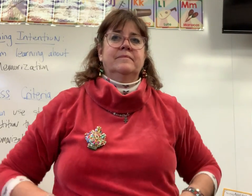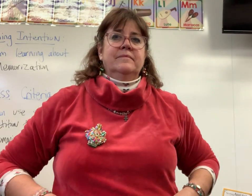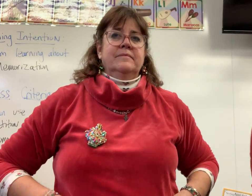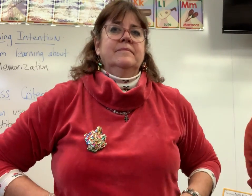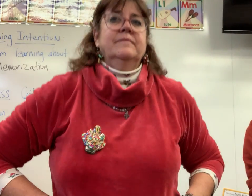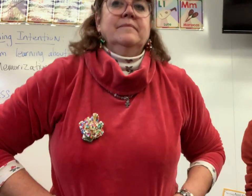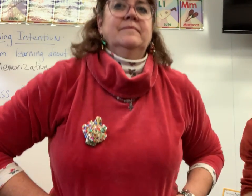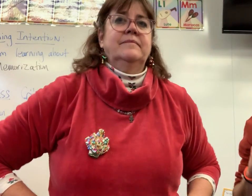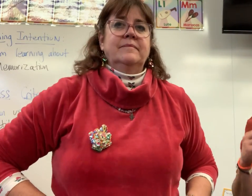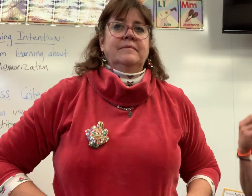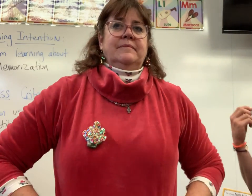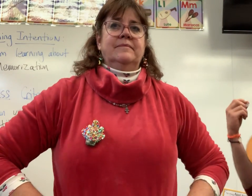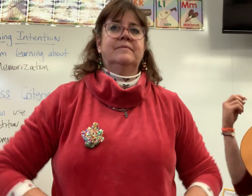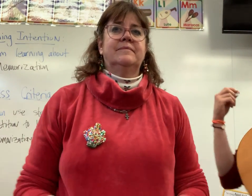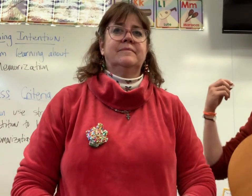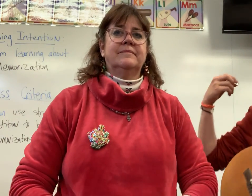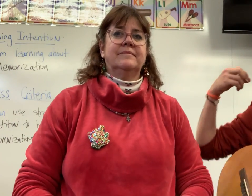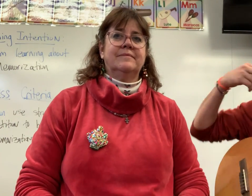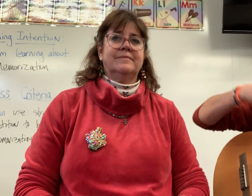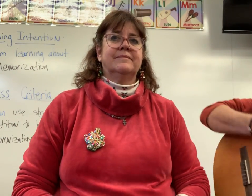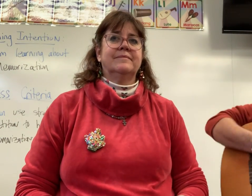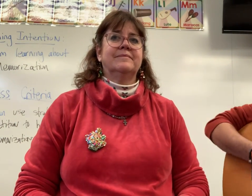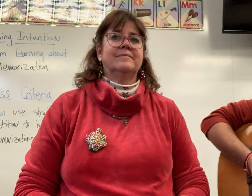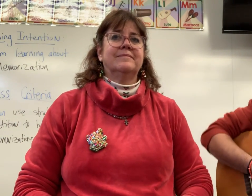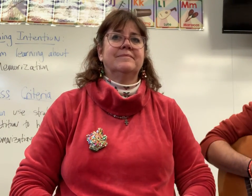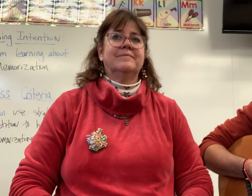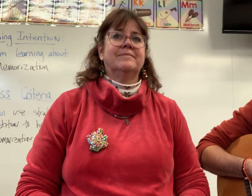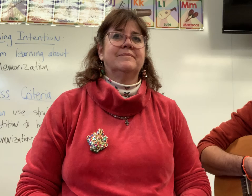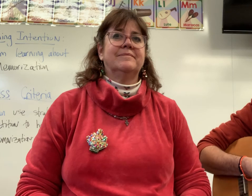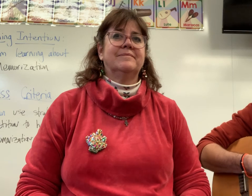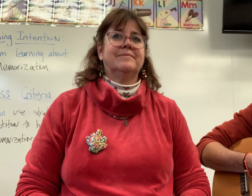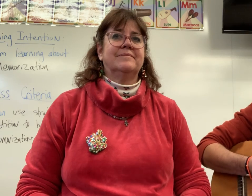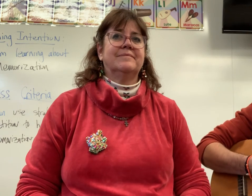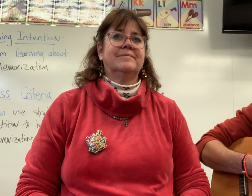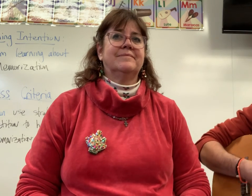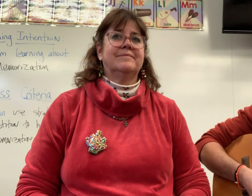All right, first graders, this is We Wish You a Merry Christmas. Here's the introduction, no singing yet.